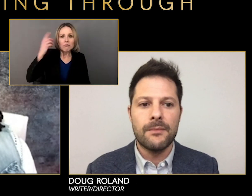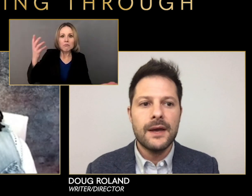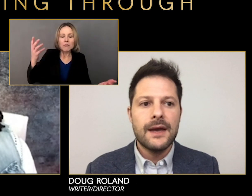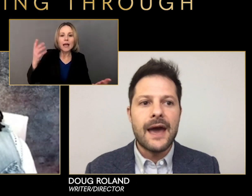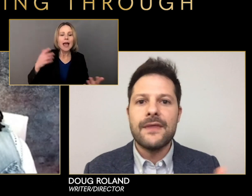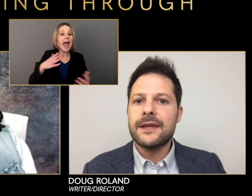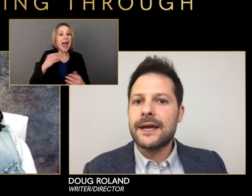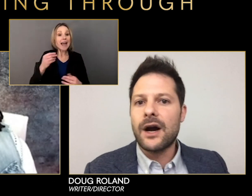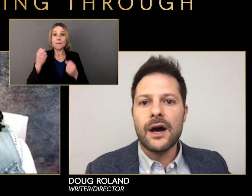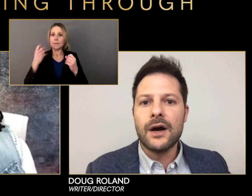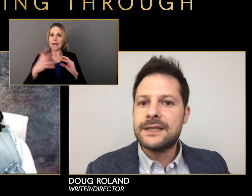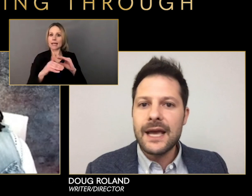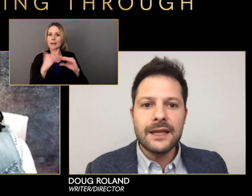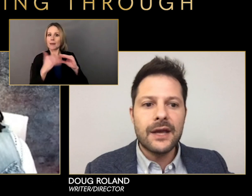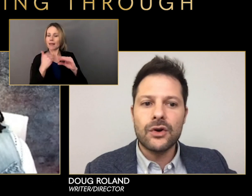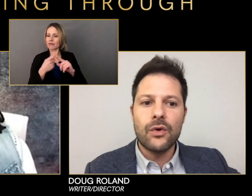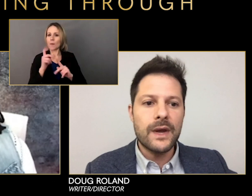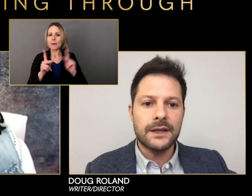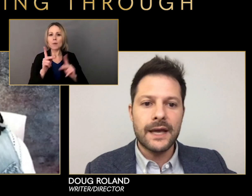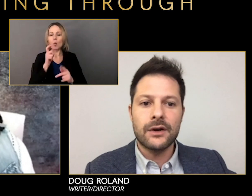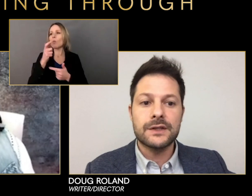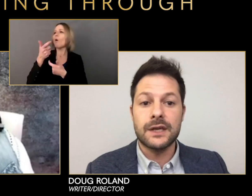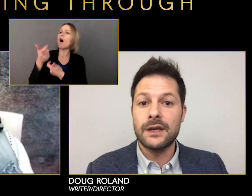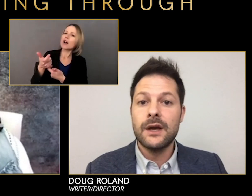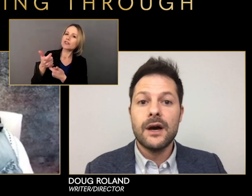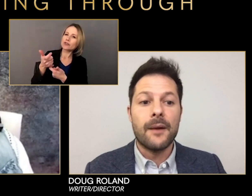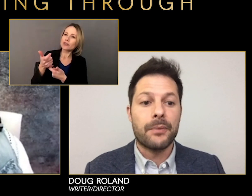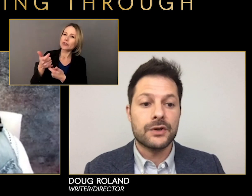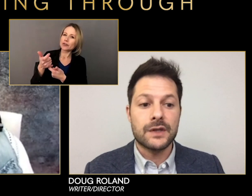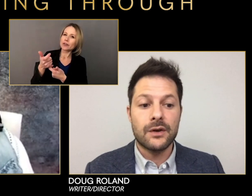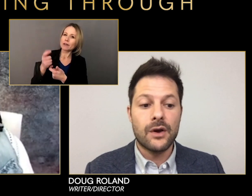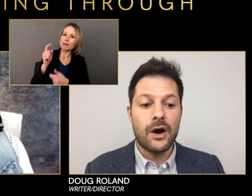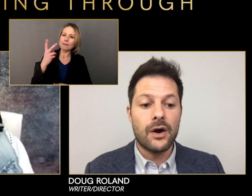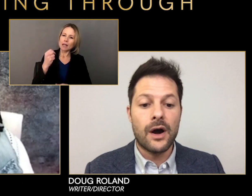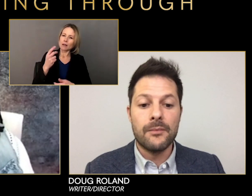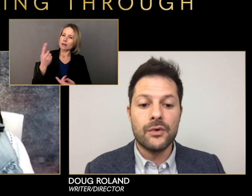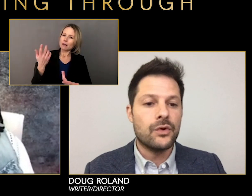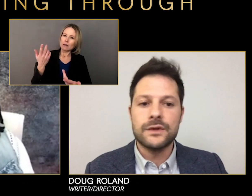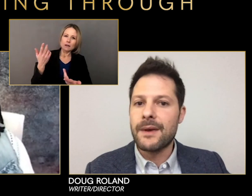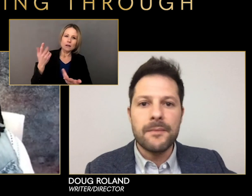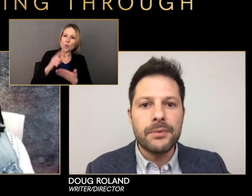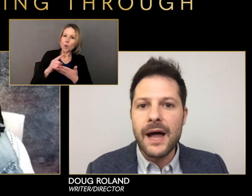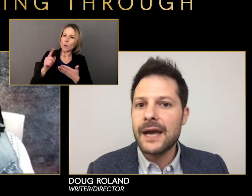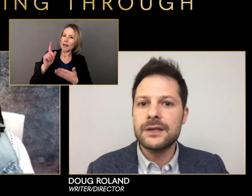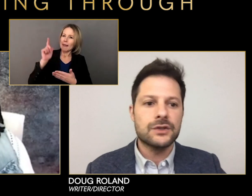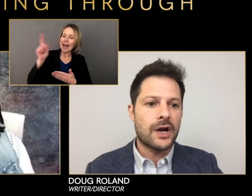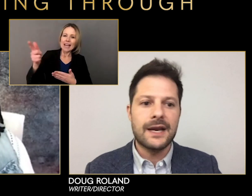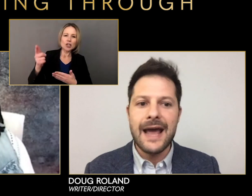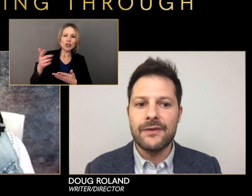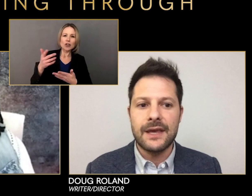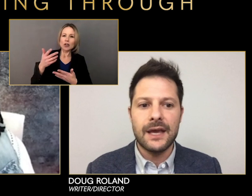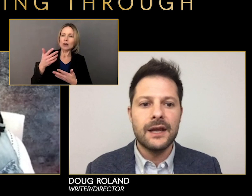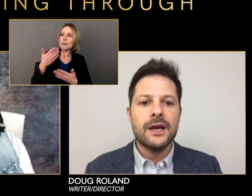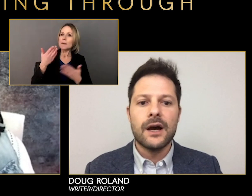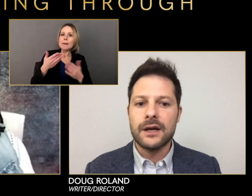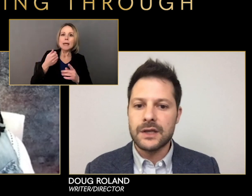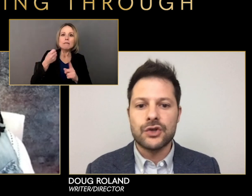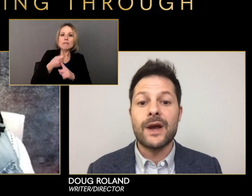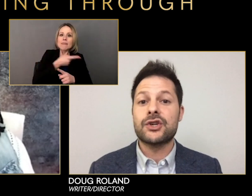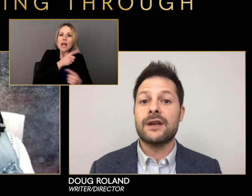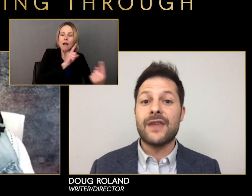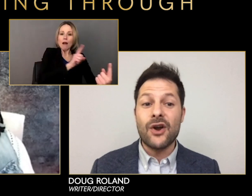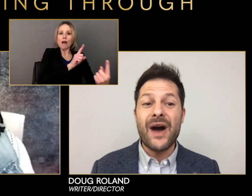this film and then a day later or a week later see a person who's maybe blind trying to navigate